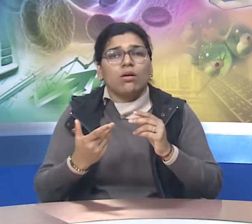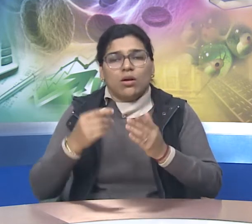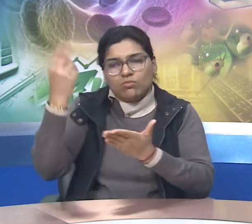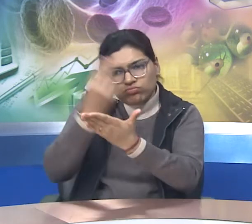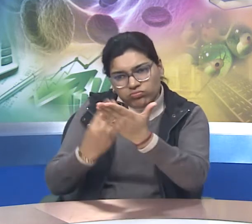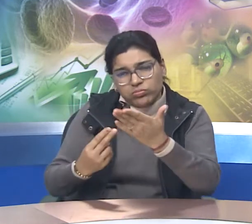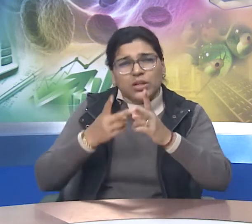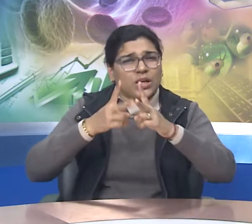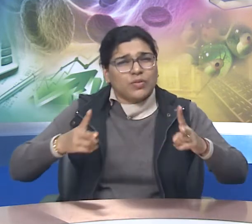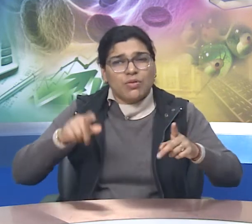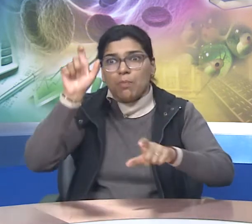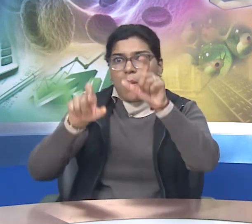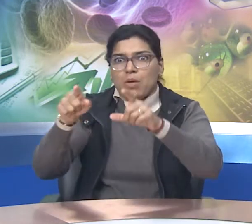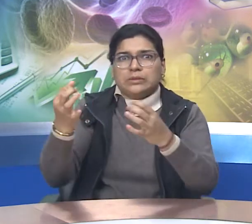music, and